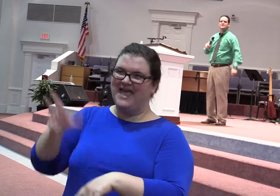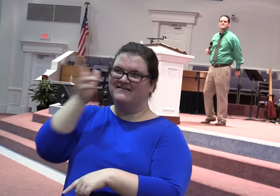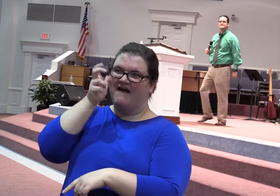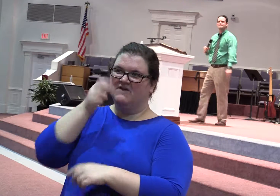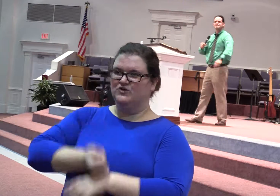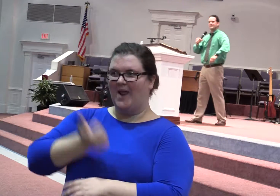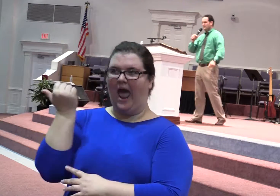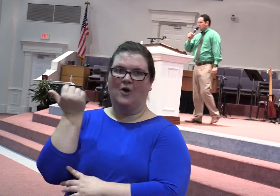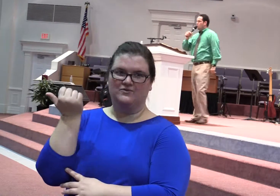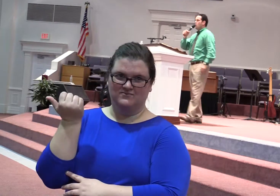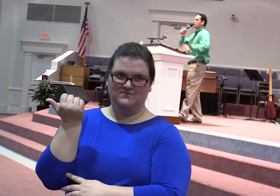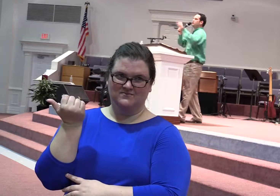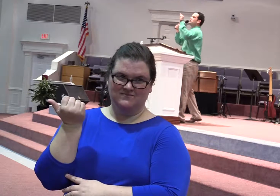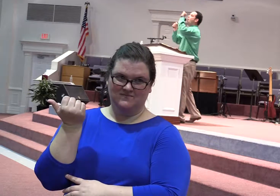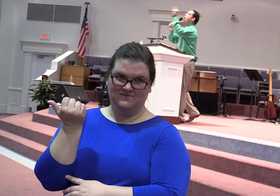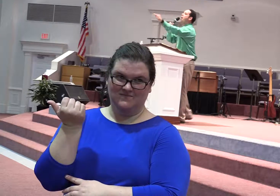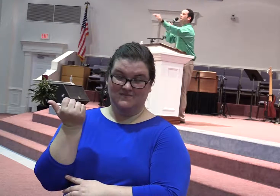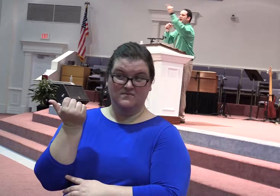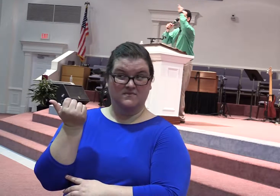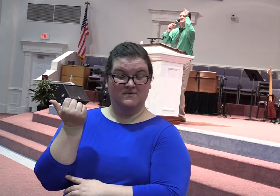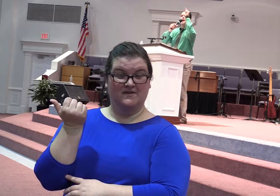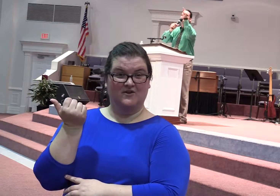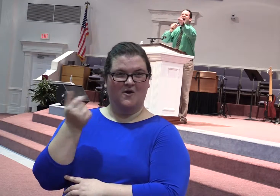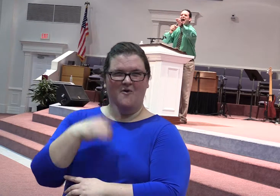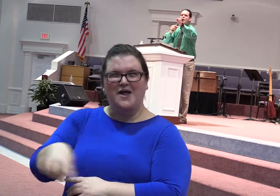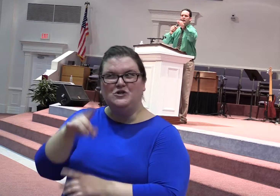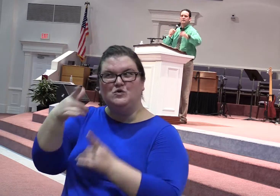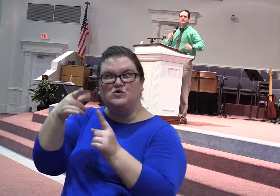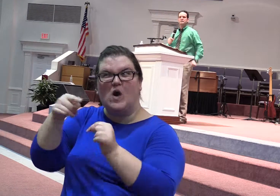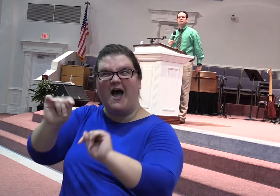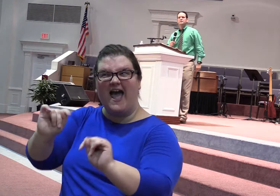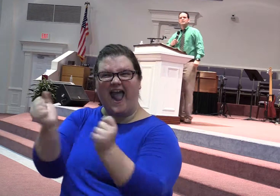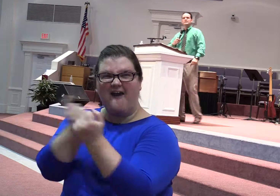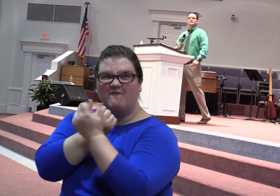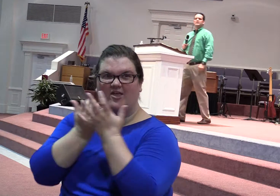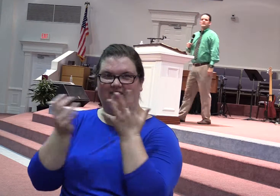demons, wouldn't you do all that is in your power